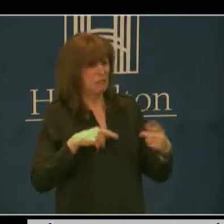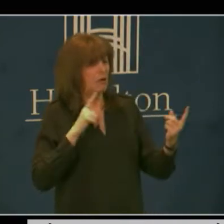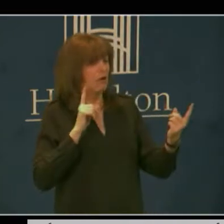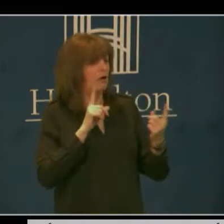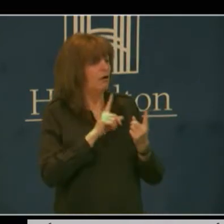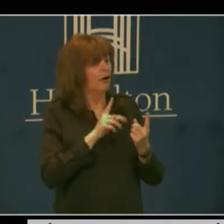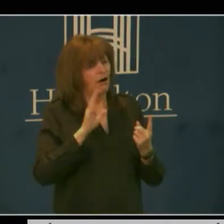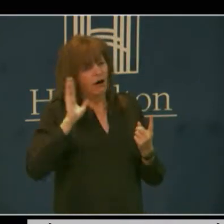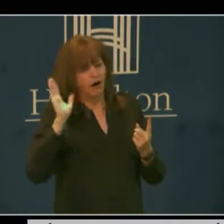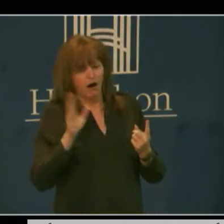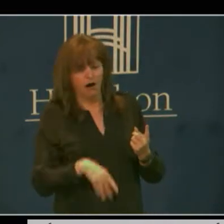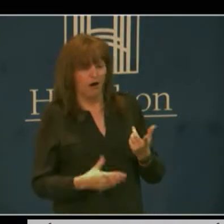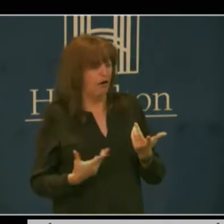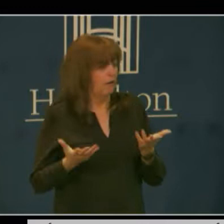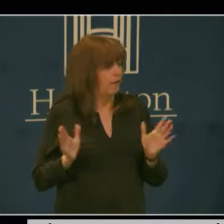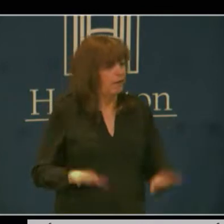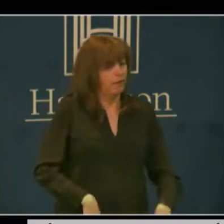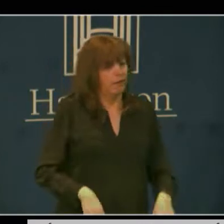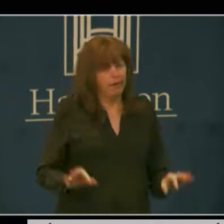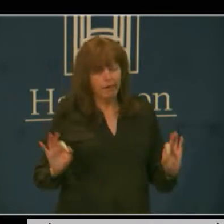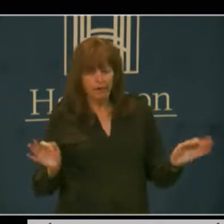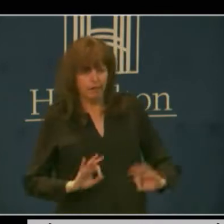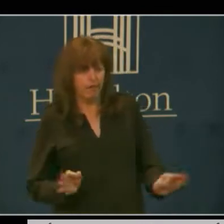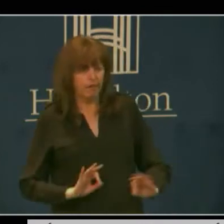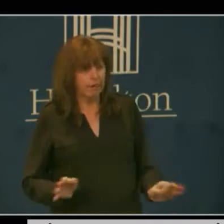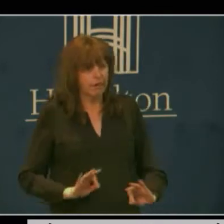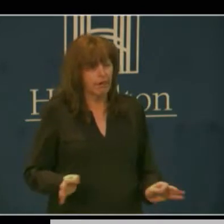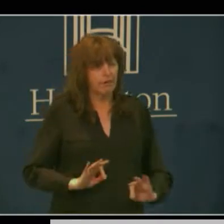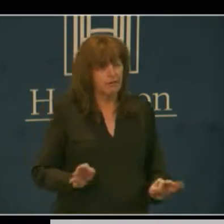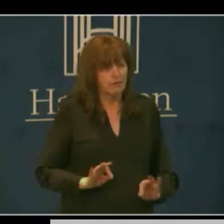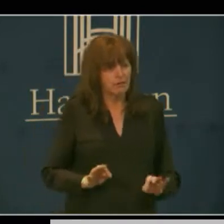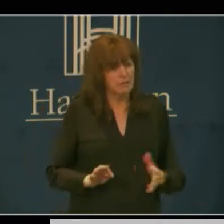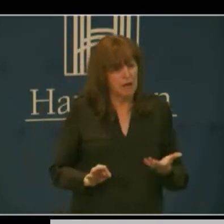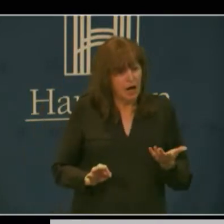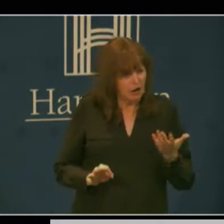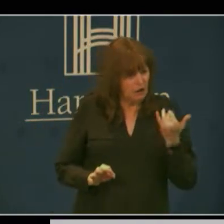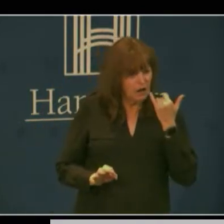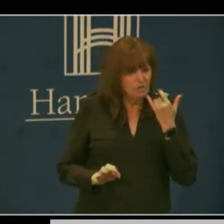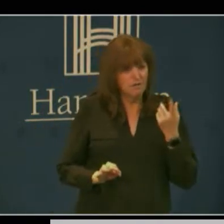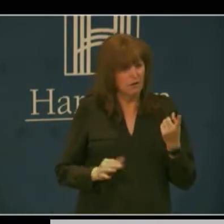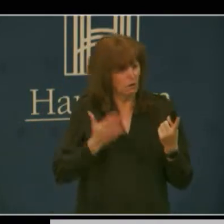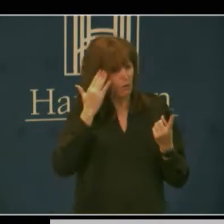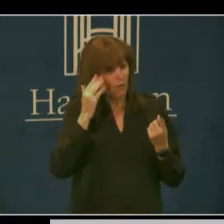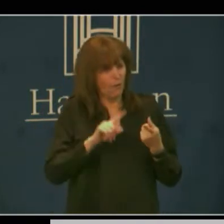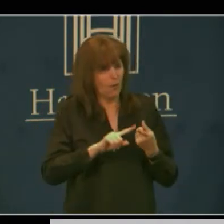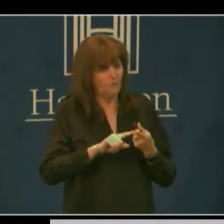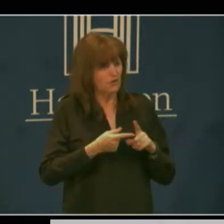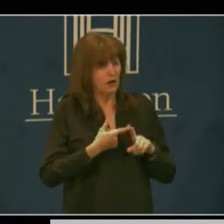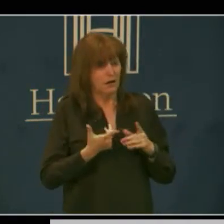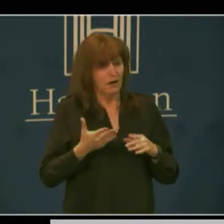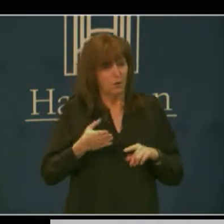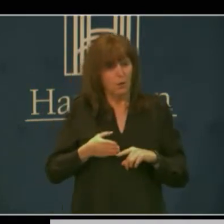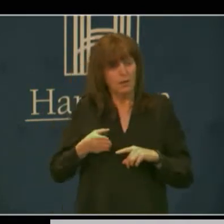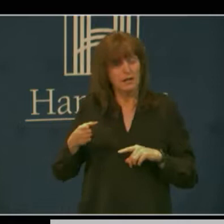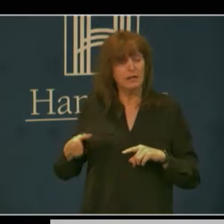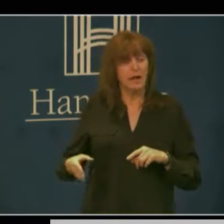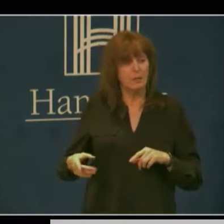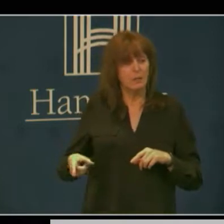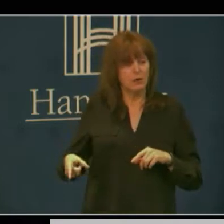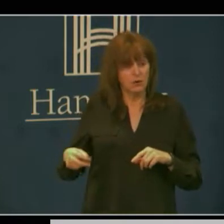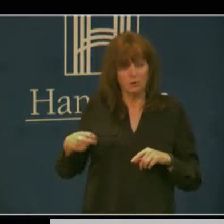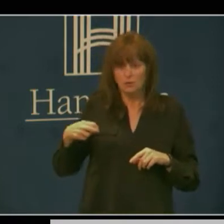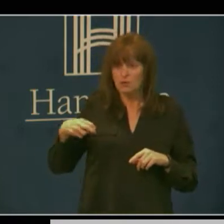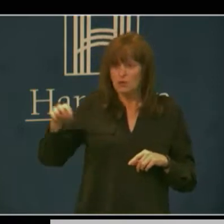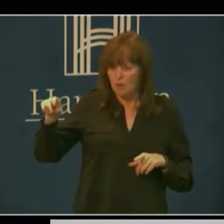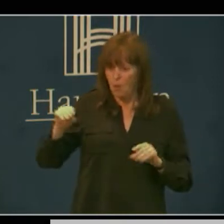What should someone do if they know their friends or neighbors were traveling and should be self-isolating, but they are not?